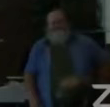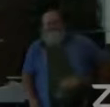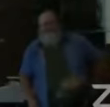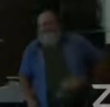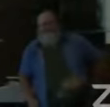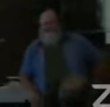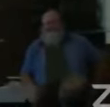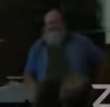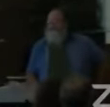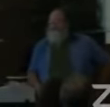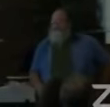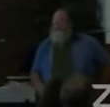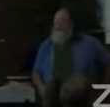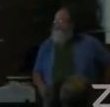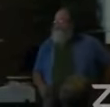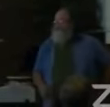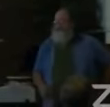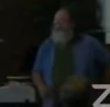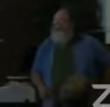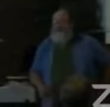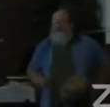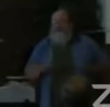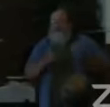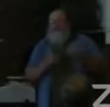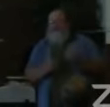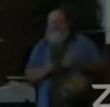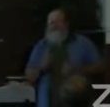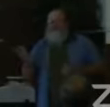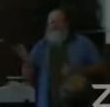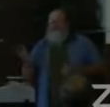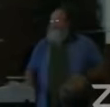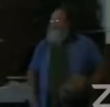I hope this works again. Can you help me out back there?